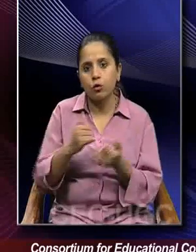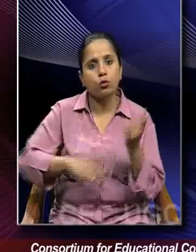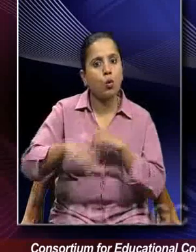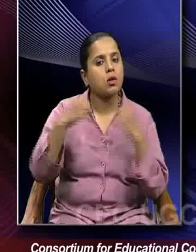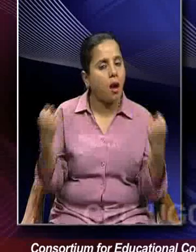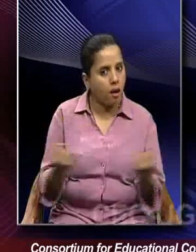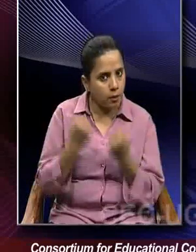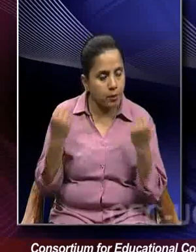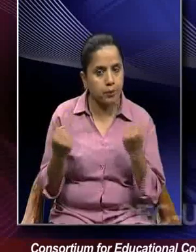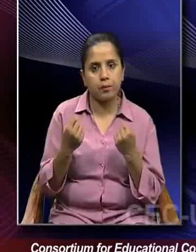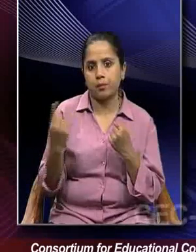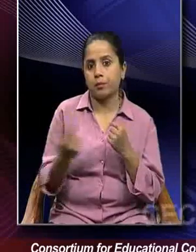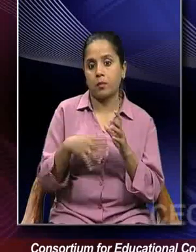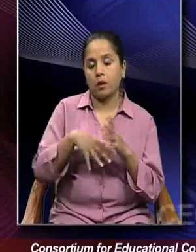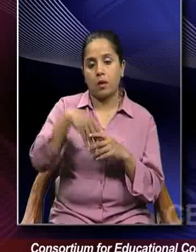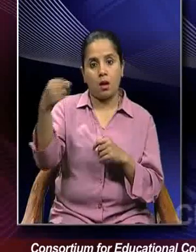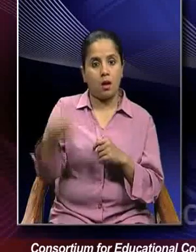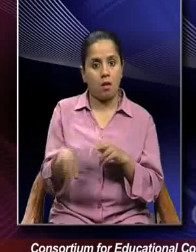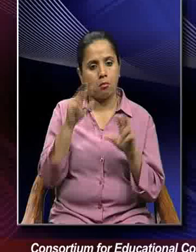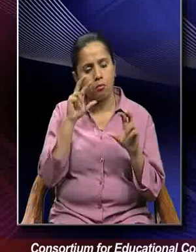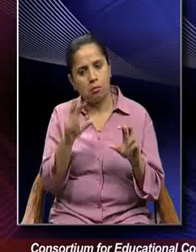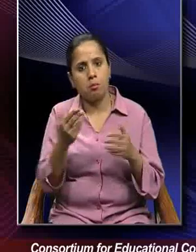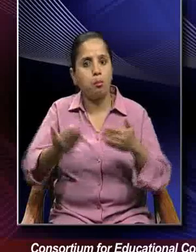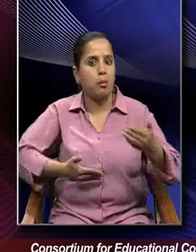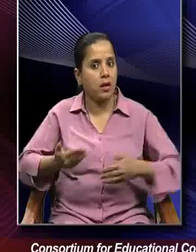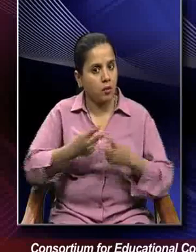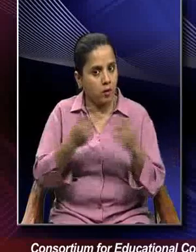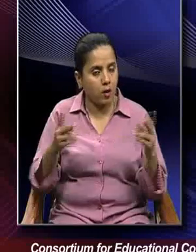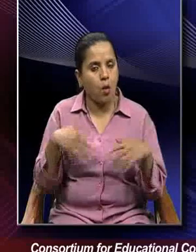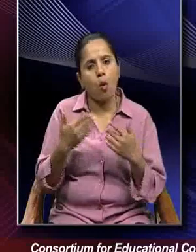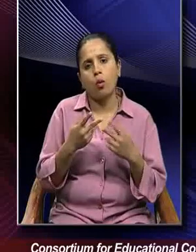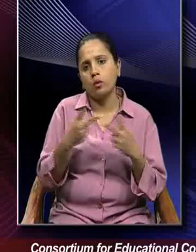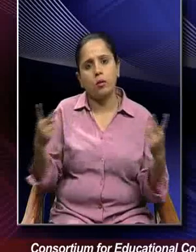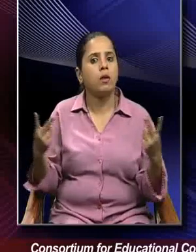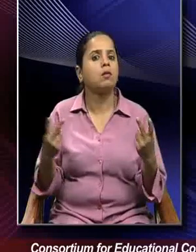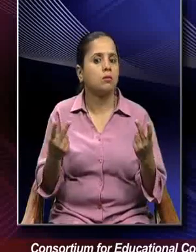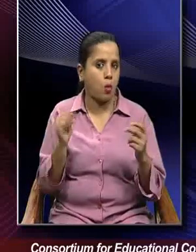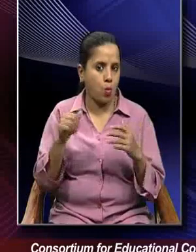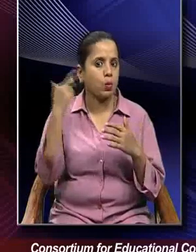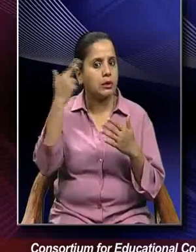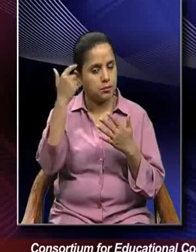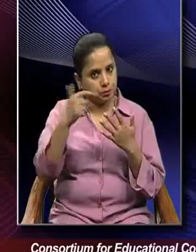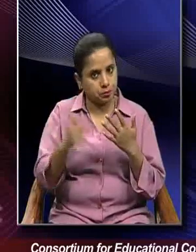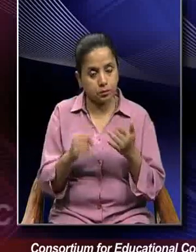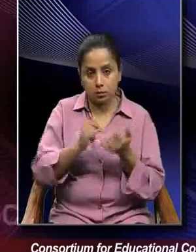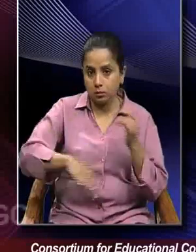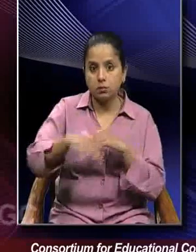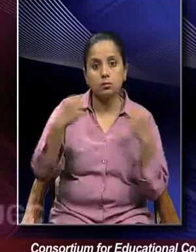actions, not just external and observable behavior or phenomena. Social action is